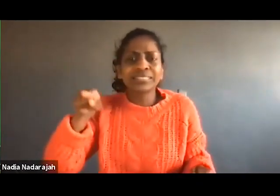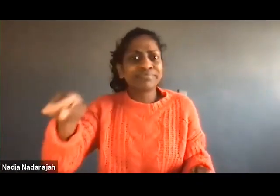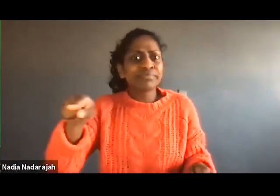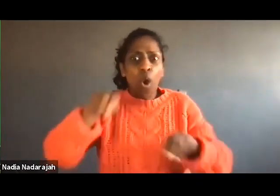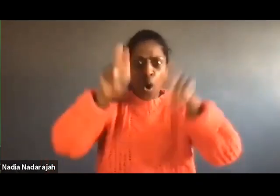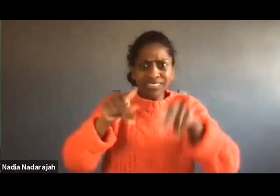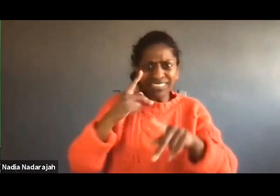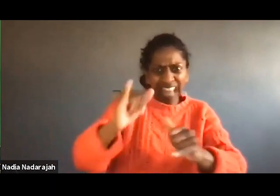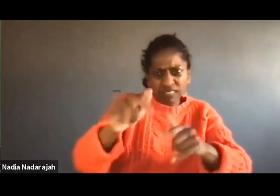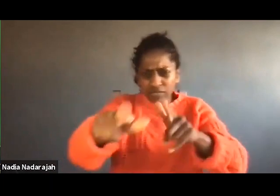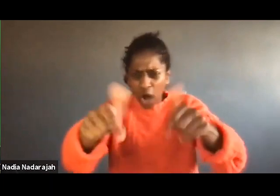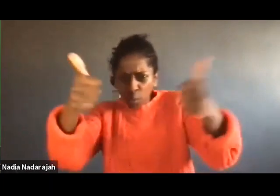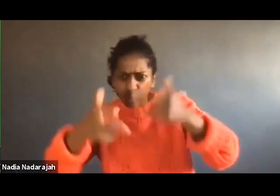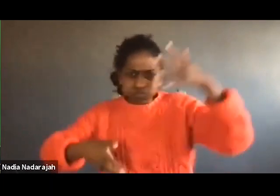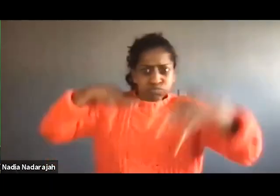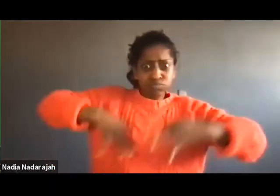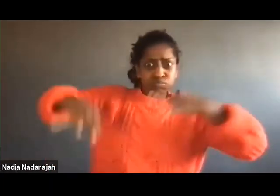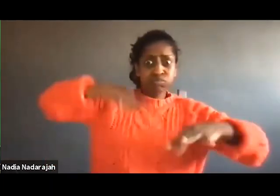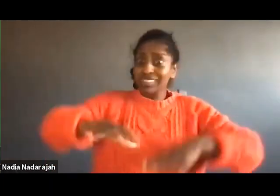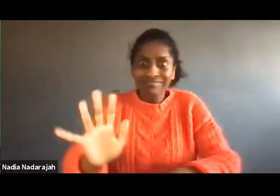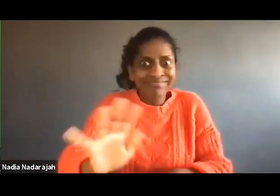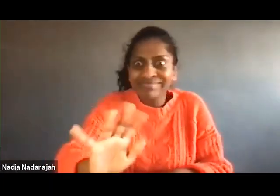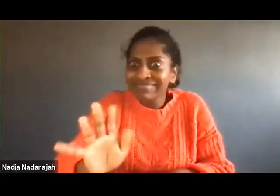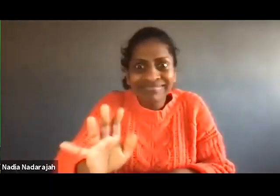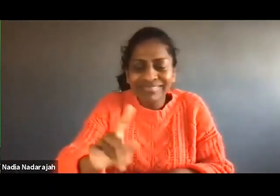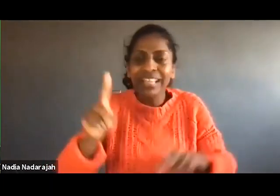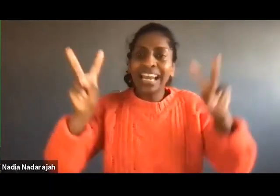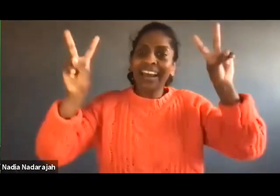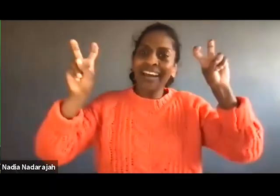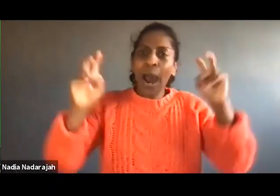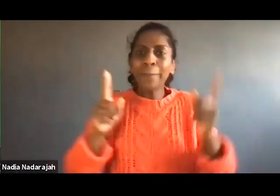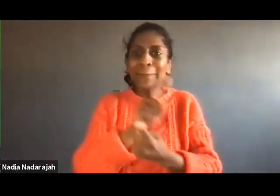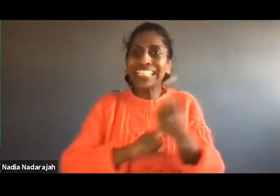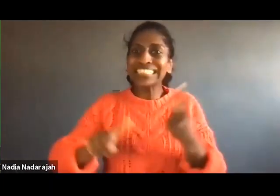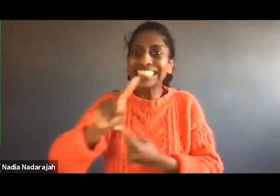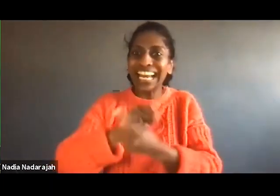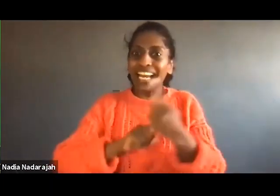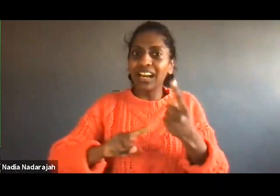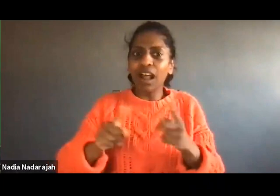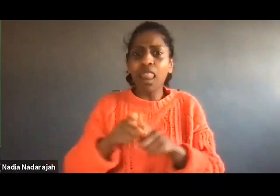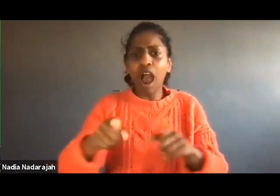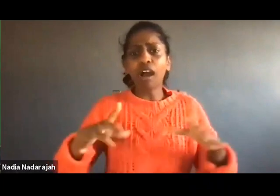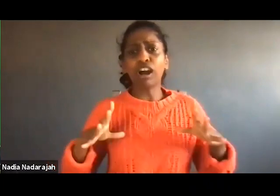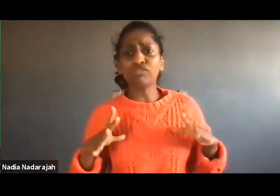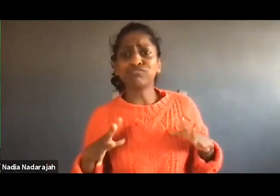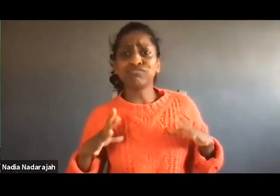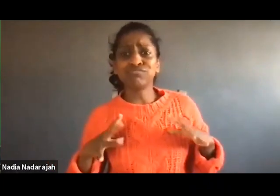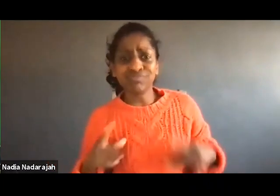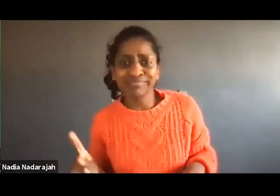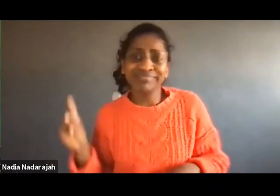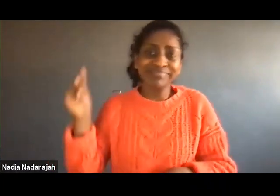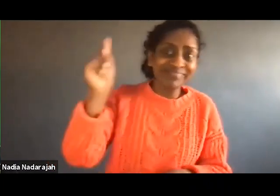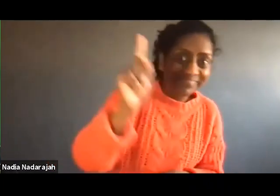quite nerve-wracking as an actress. Auditions can be quite challenging. You have to take direction really, really well.